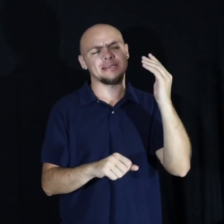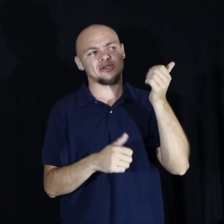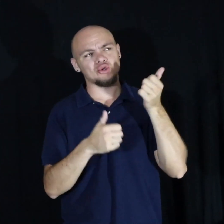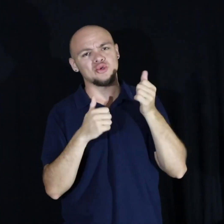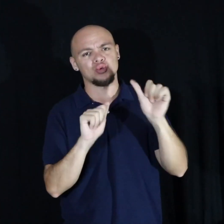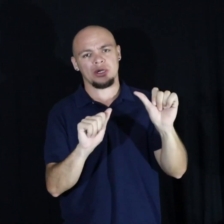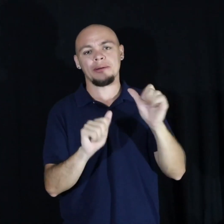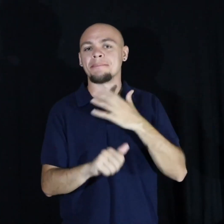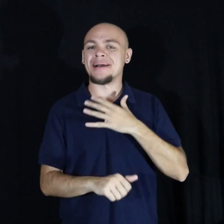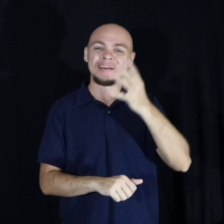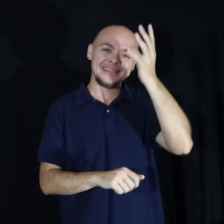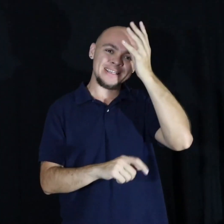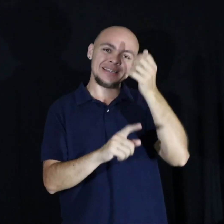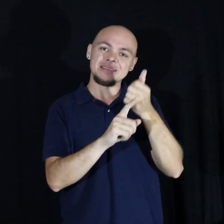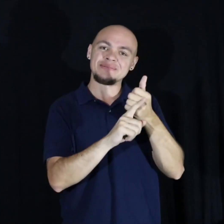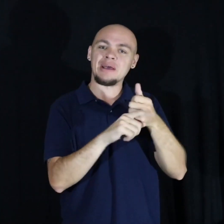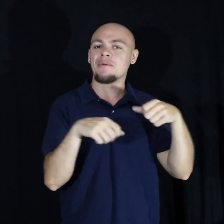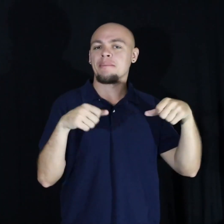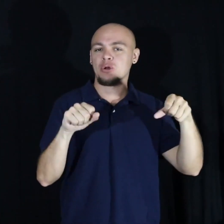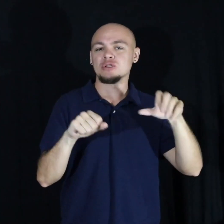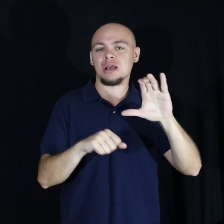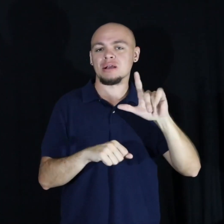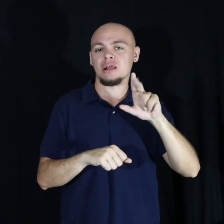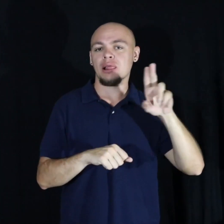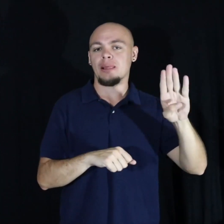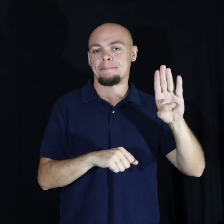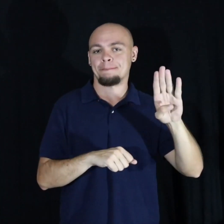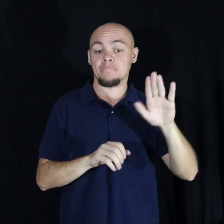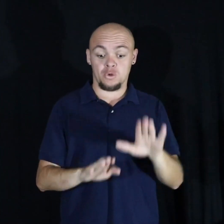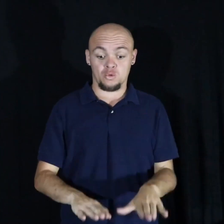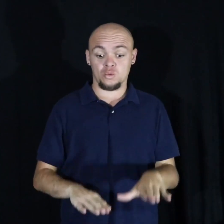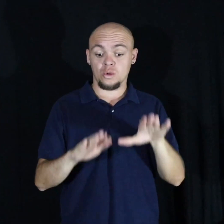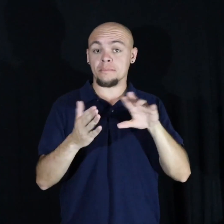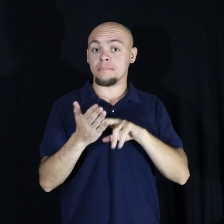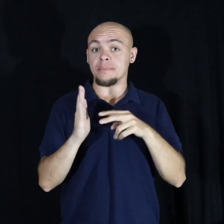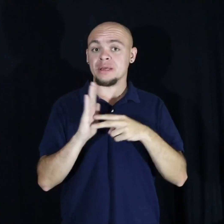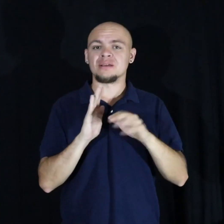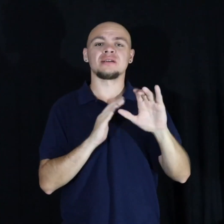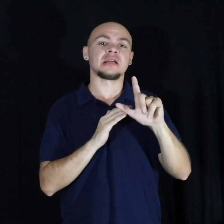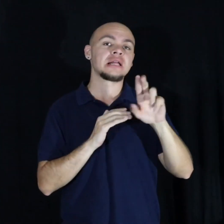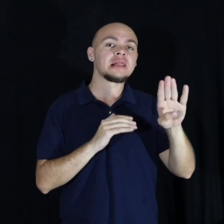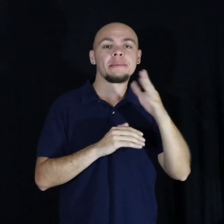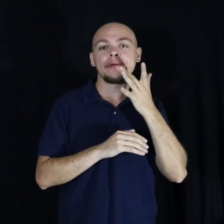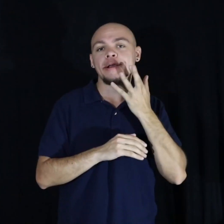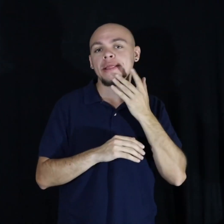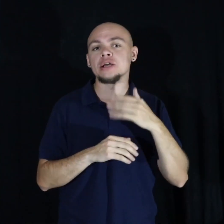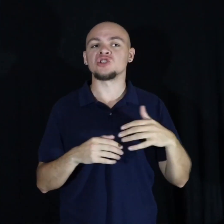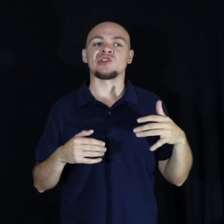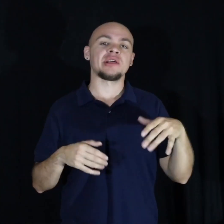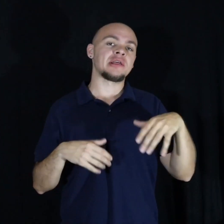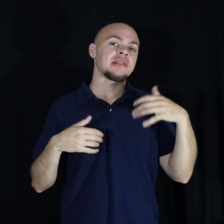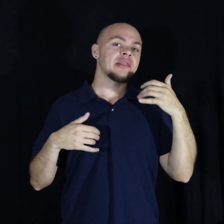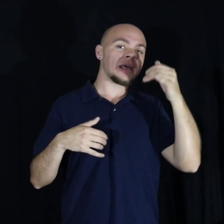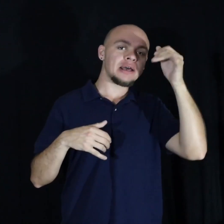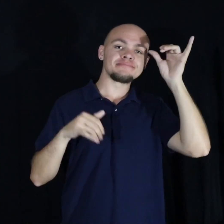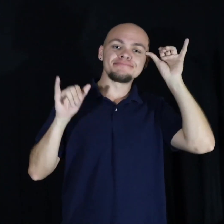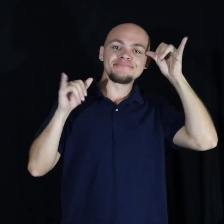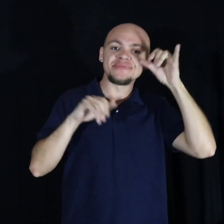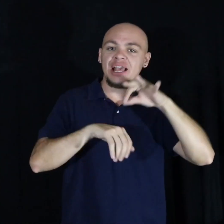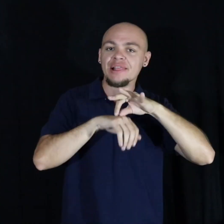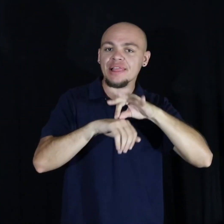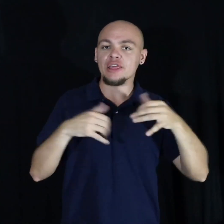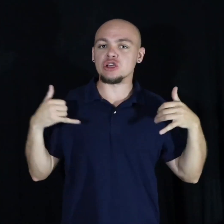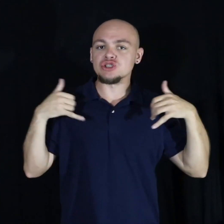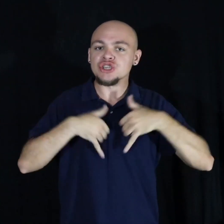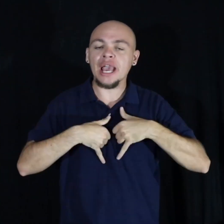see, my dad was in the motorcycle club. So growing up, I would see the club colors, the leather jackets, and boots worn by